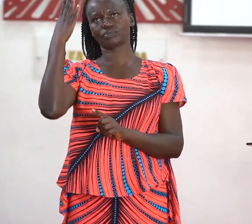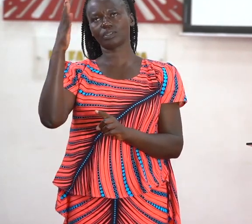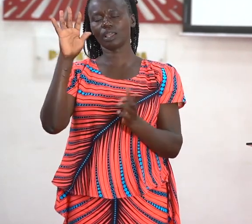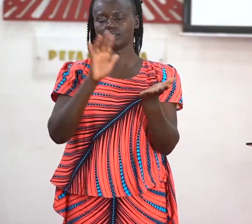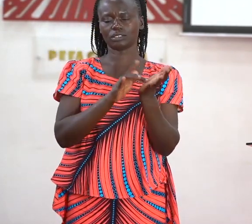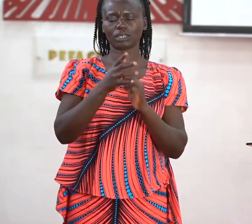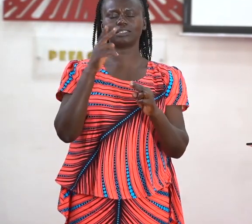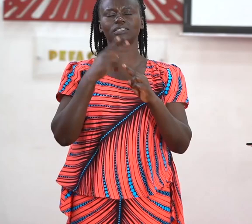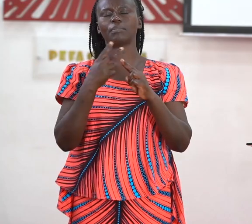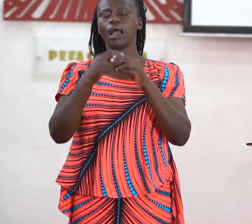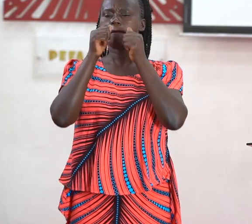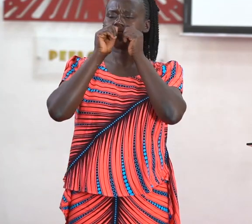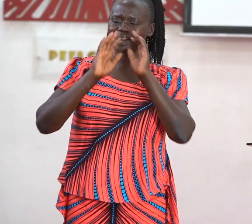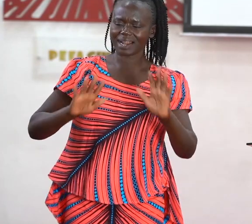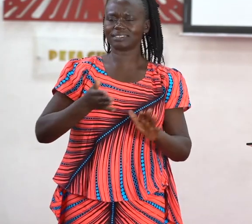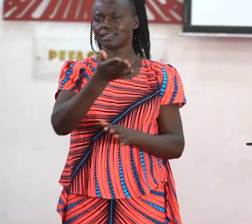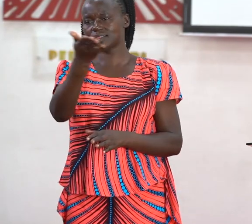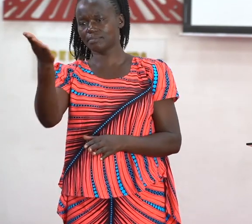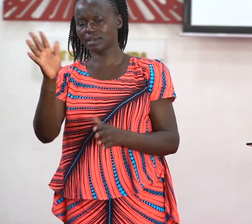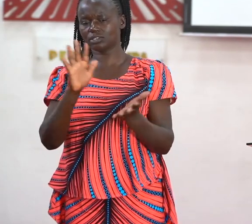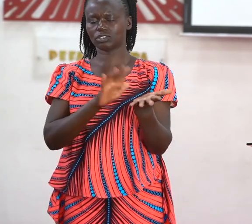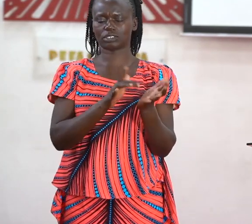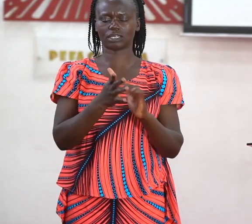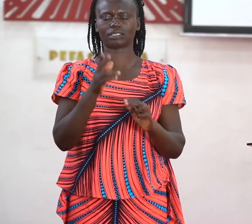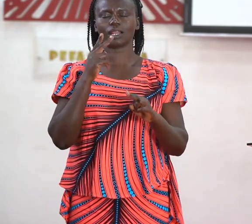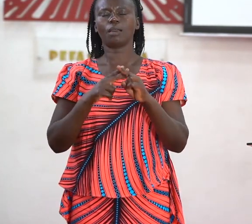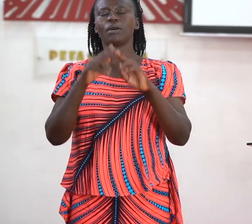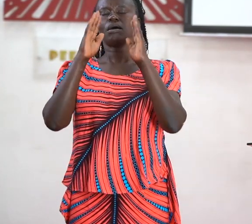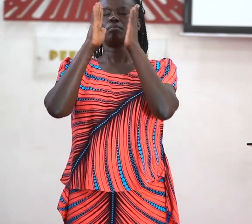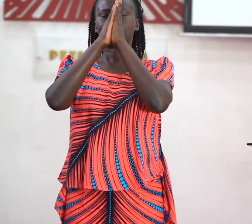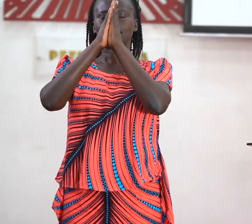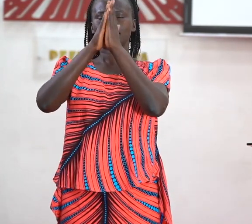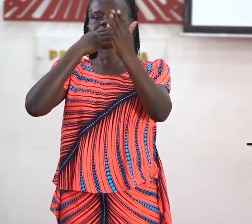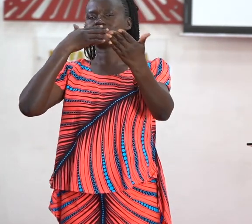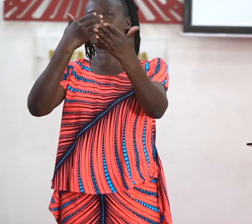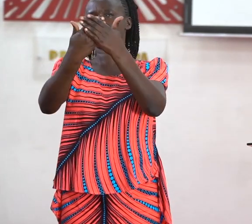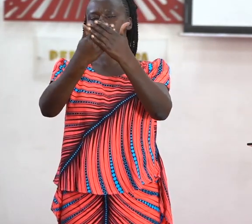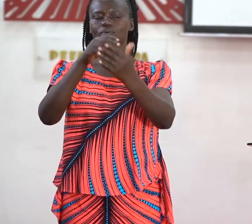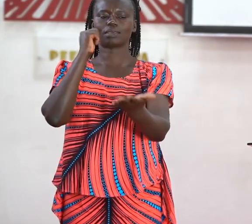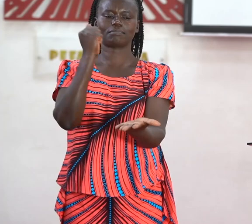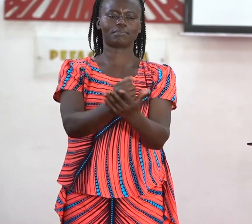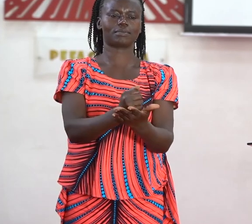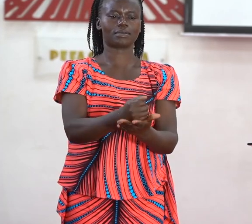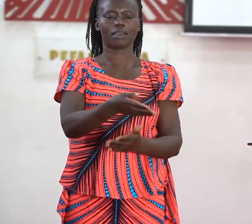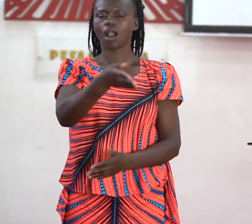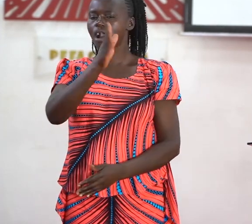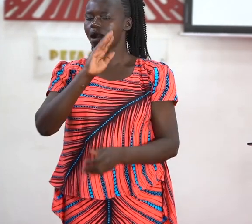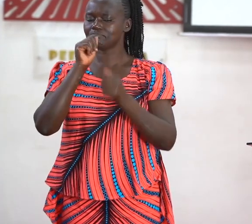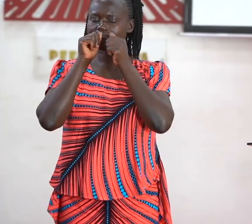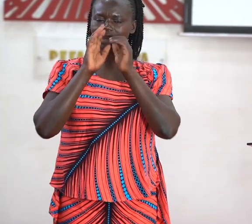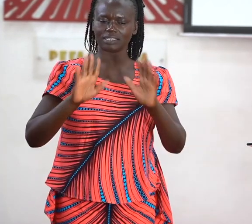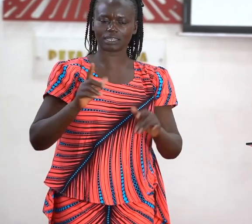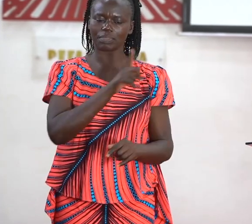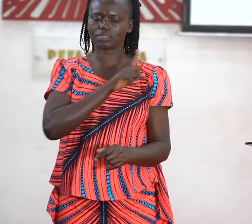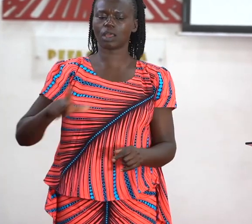Jesus, bless them, oh God. In Jesus' name, we do pray and we give thanks. Amen. The Lord bless you. The